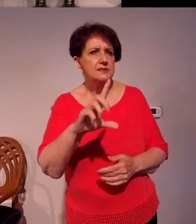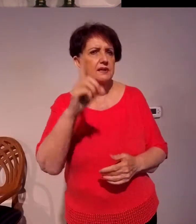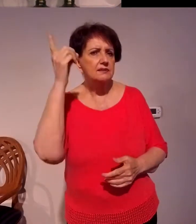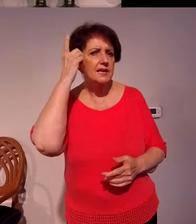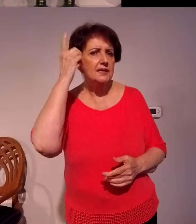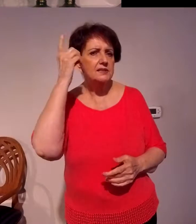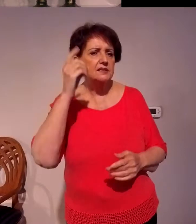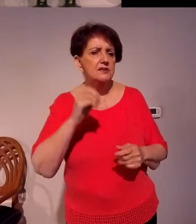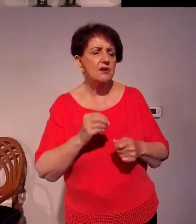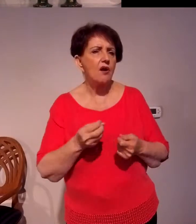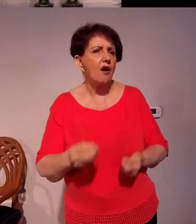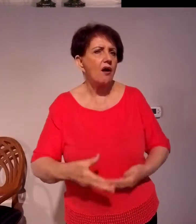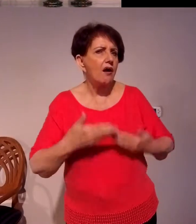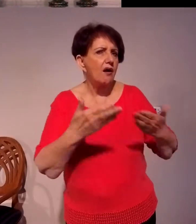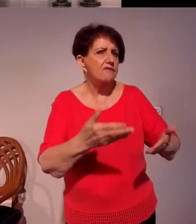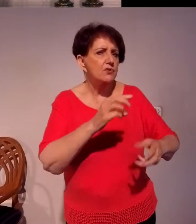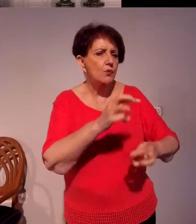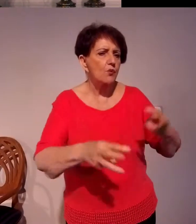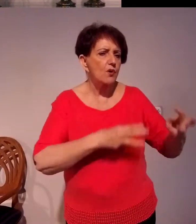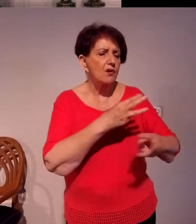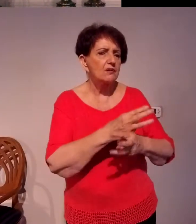Love.